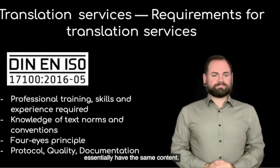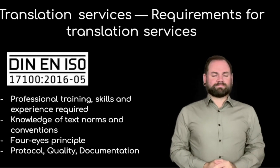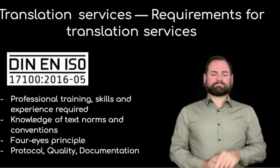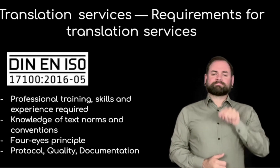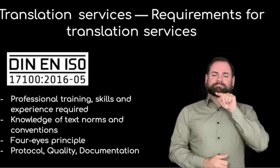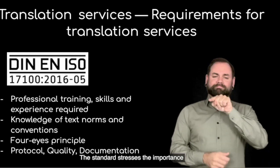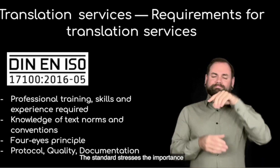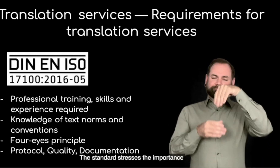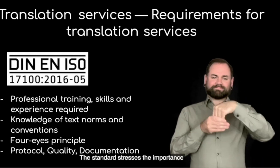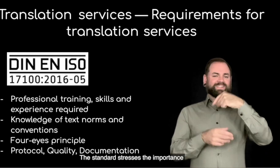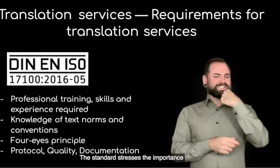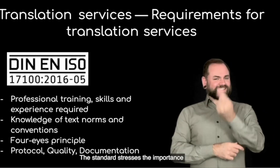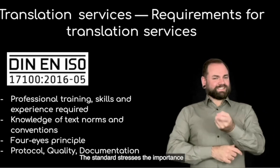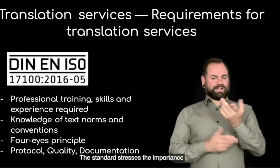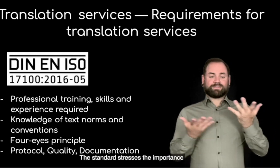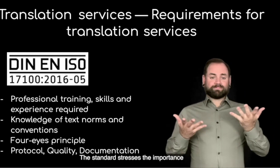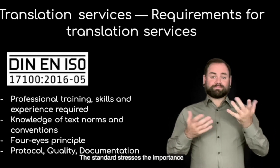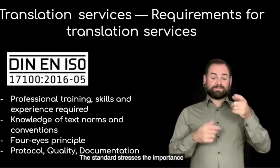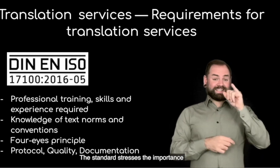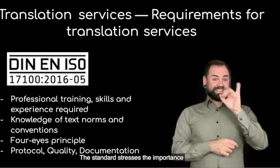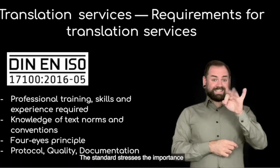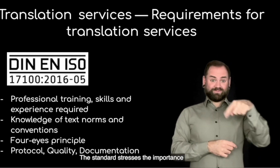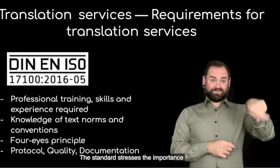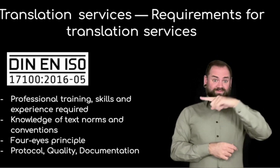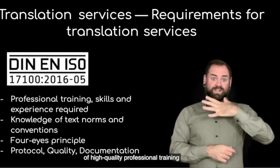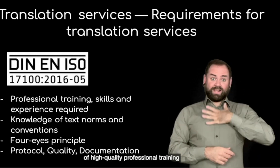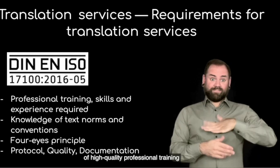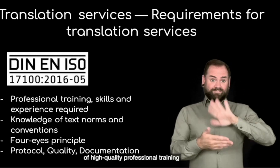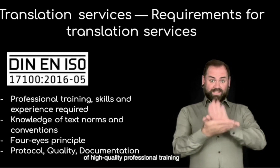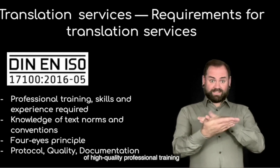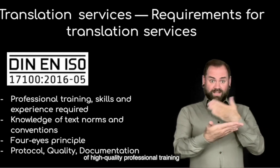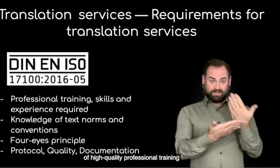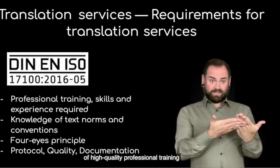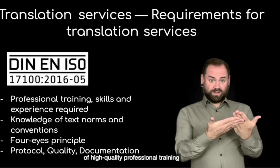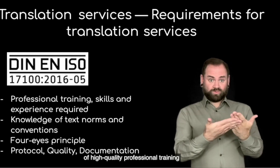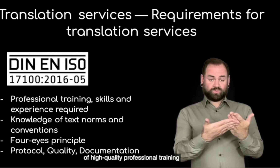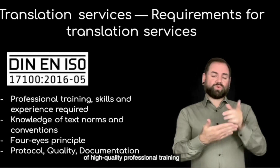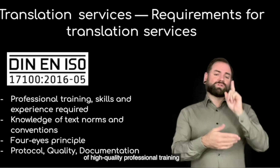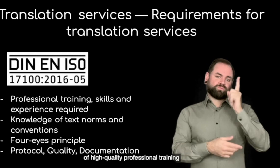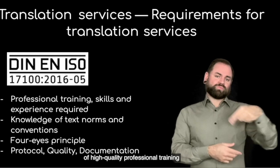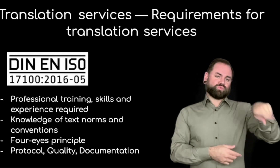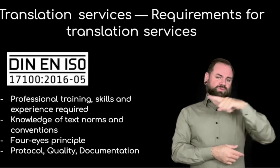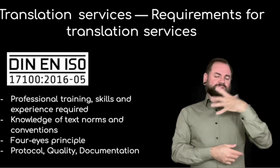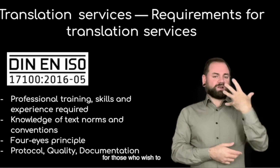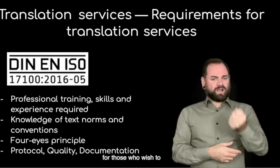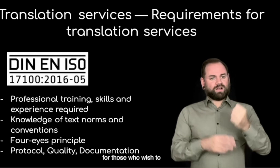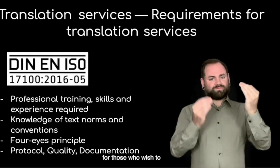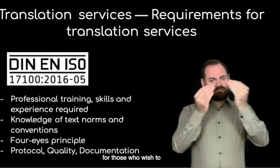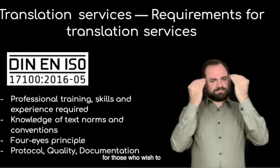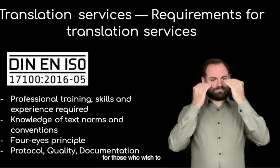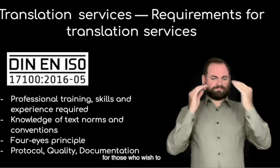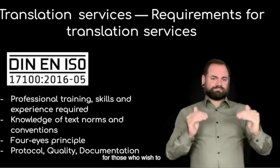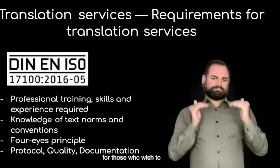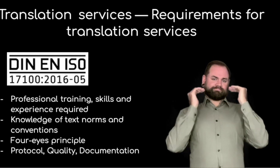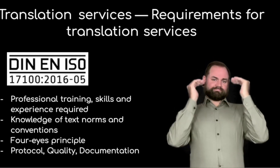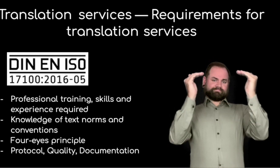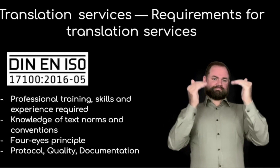importance of high-quality professional training for those who wish to become a translator. The training should instruct how to work